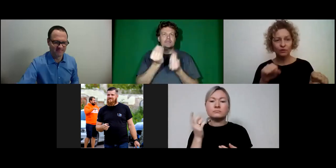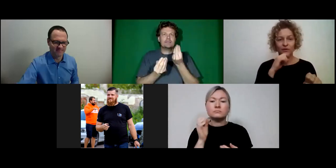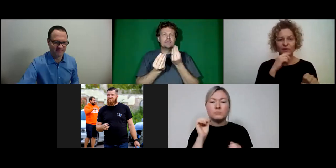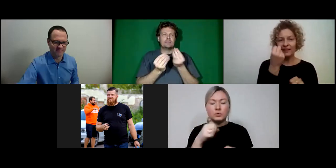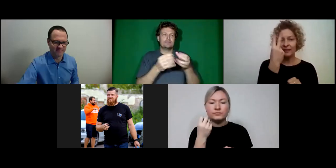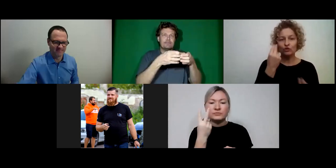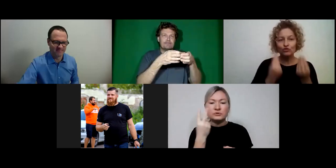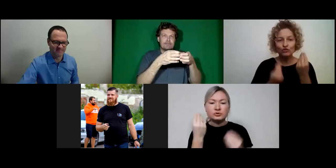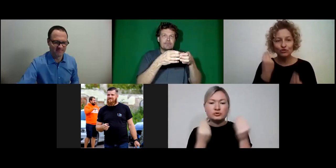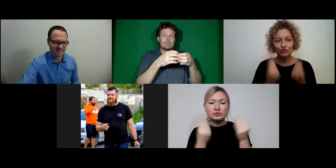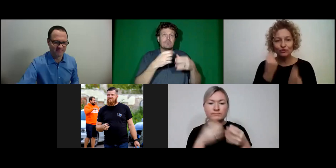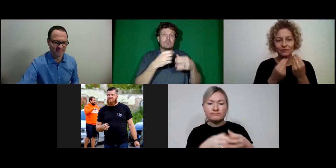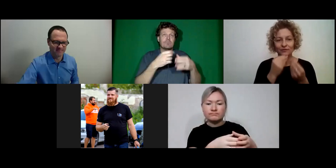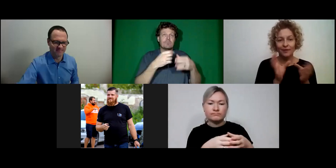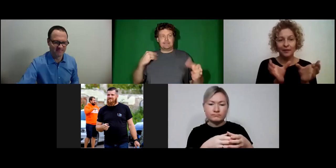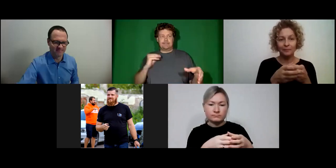Slovenian team,